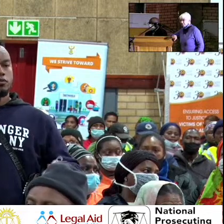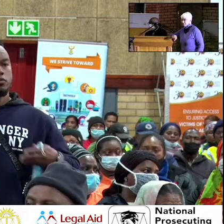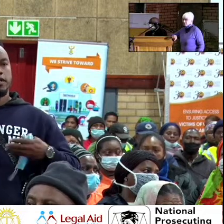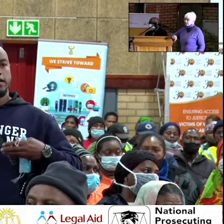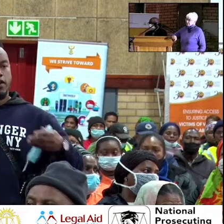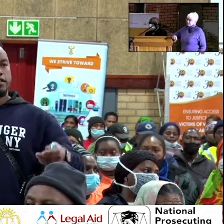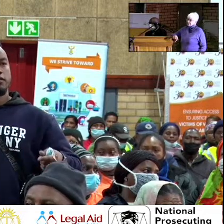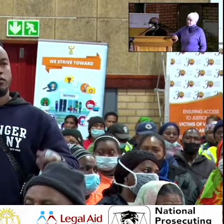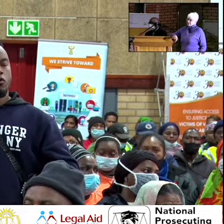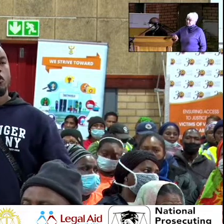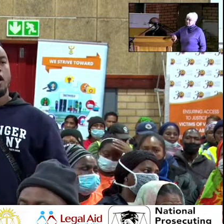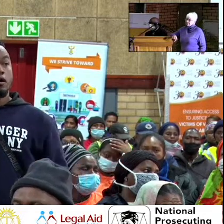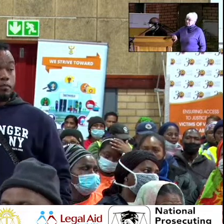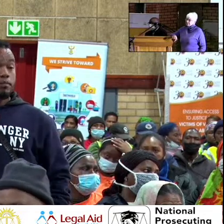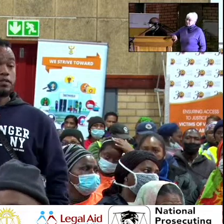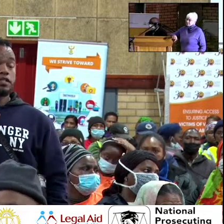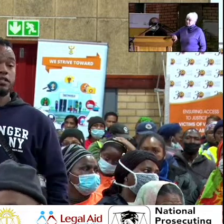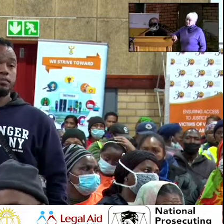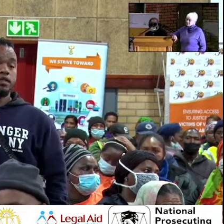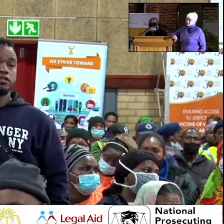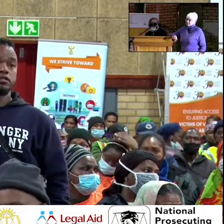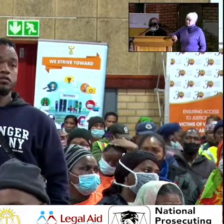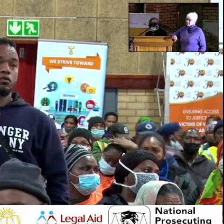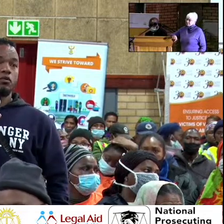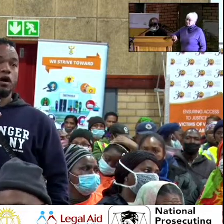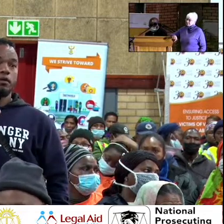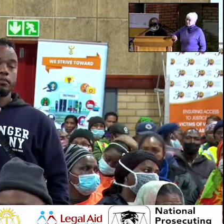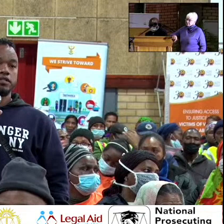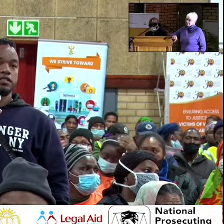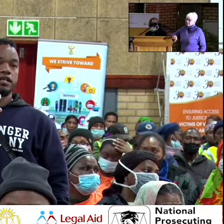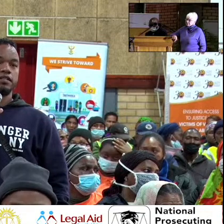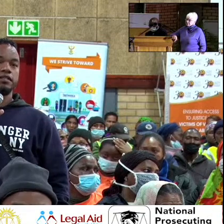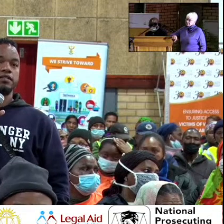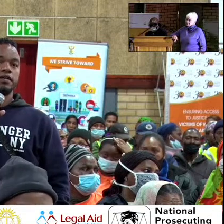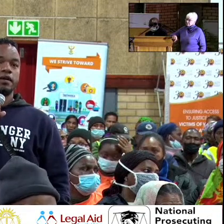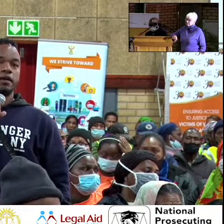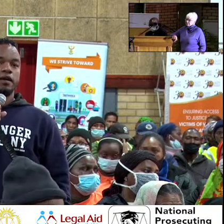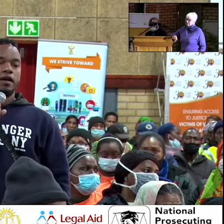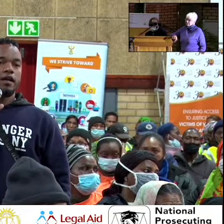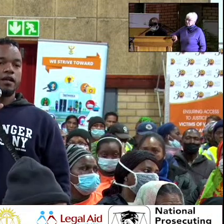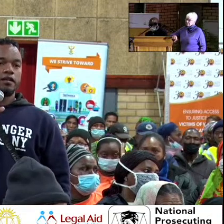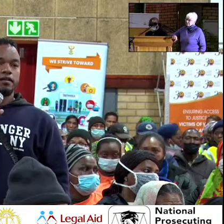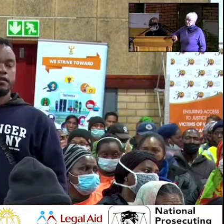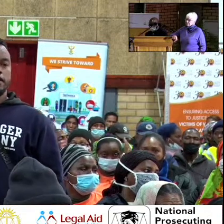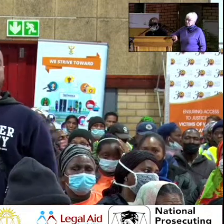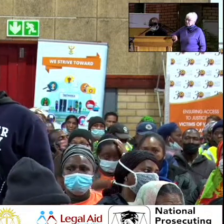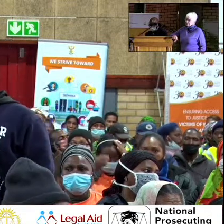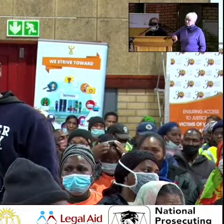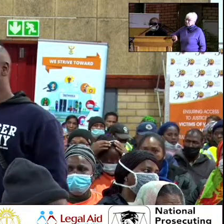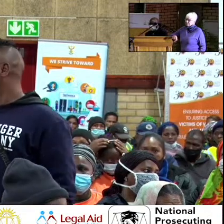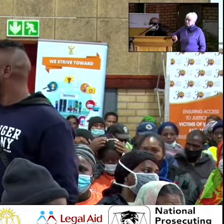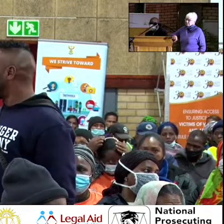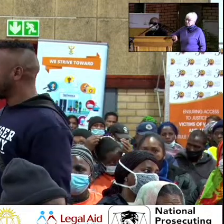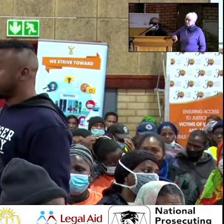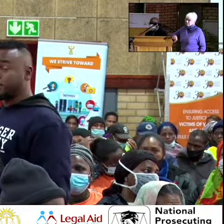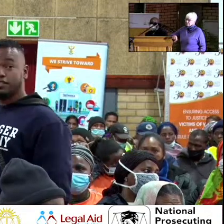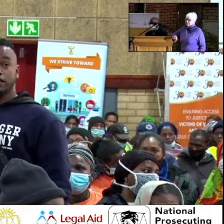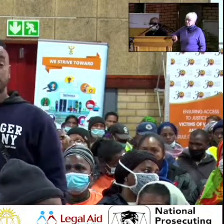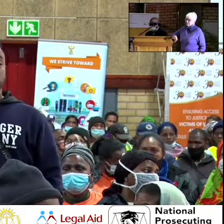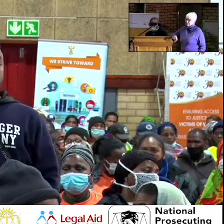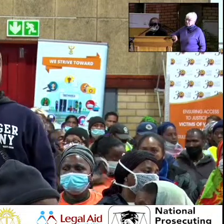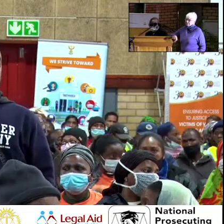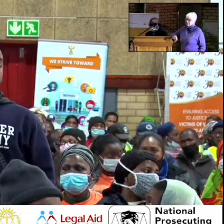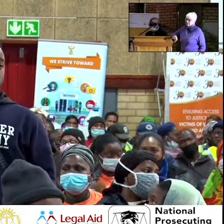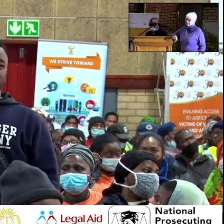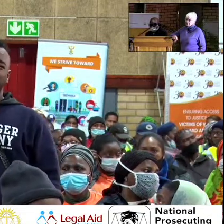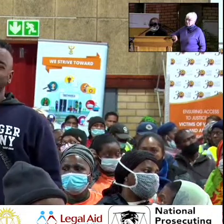how do we get funding for our business applications or our business ideas? And another question is that lady said here